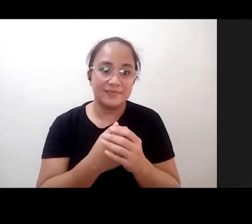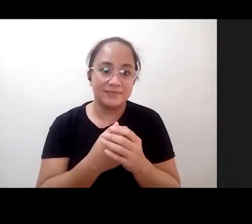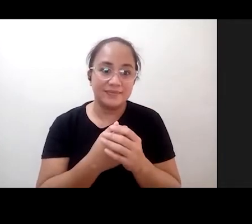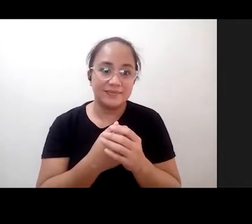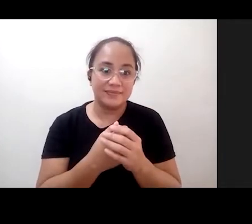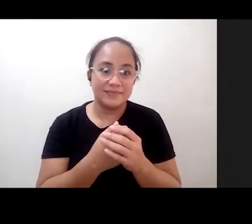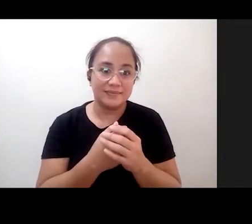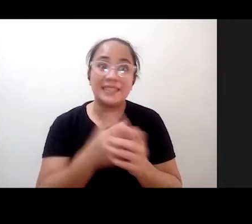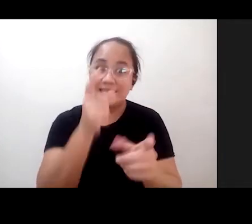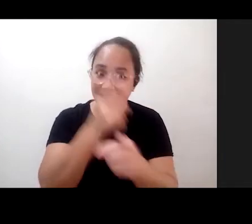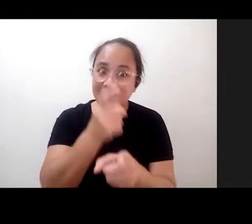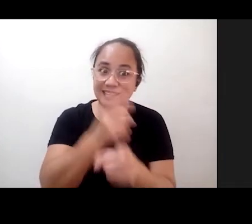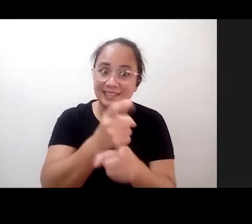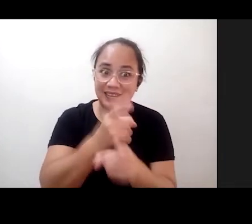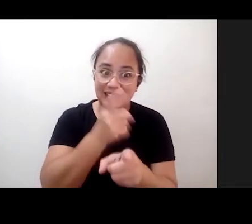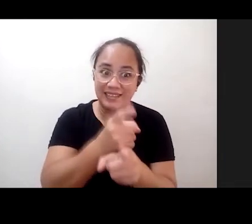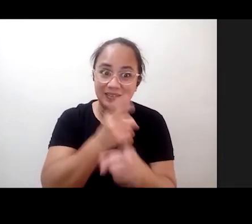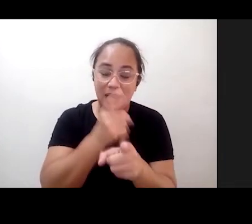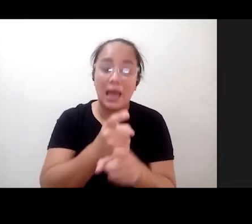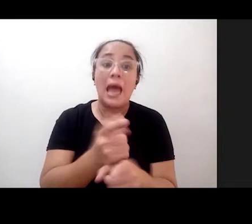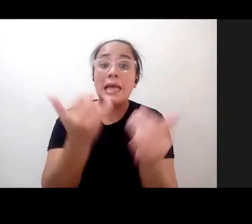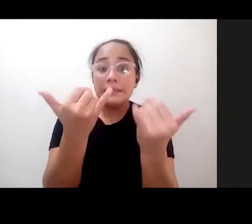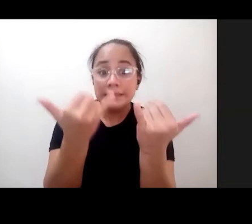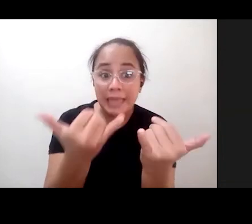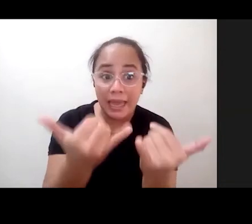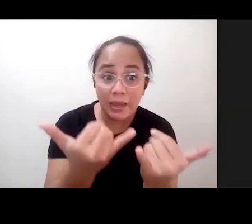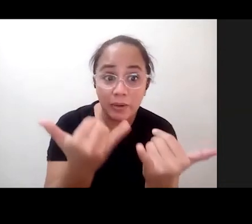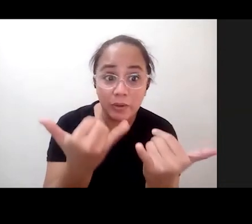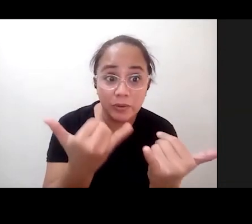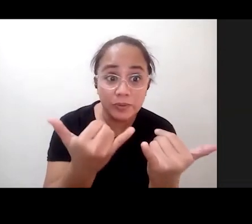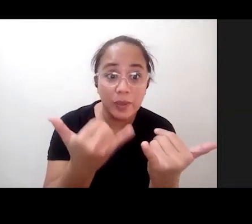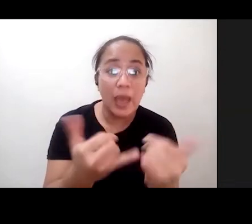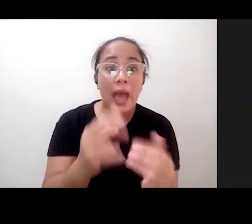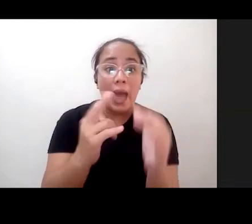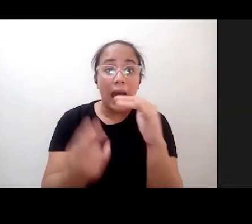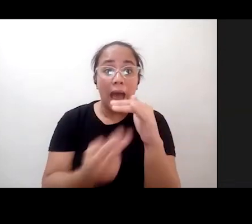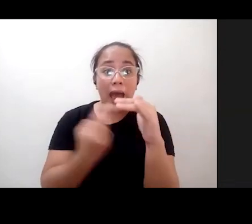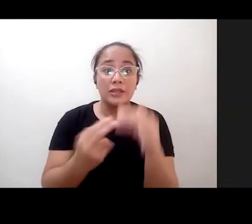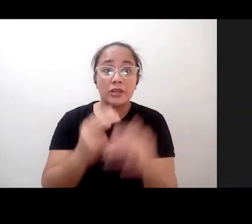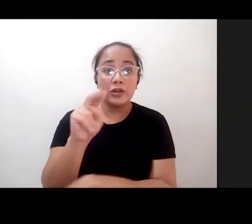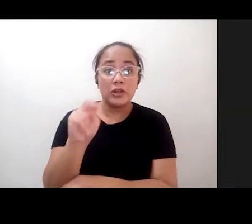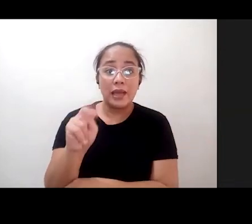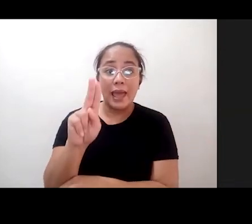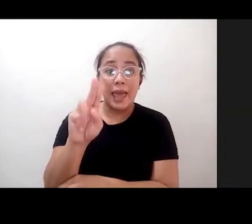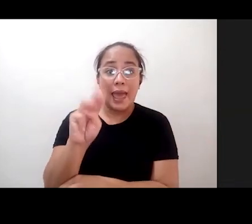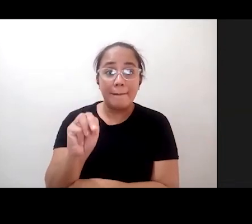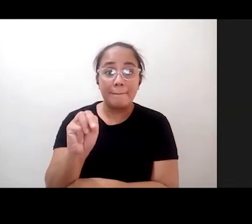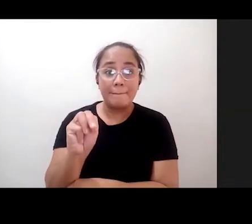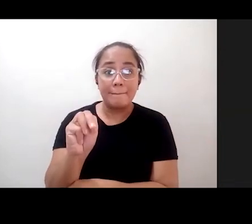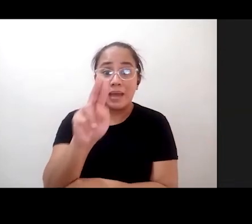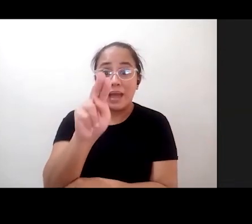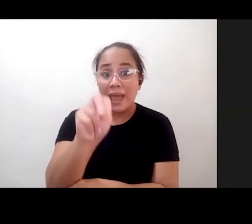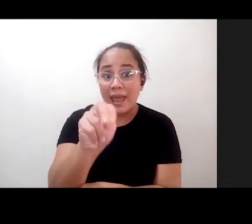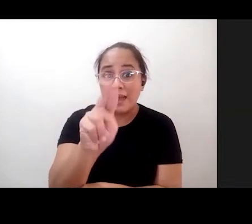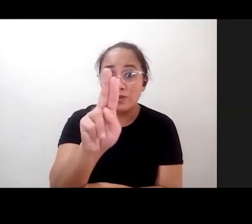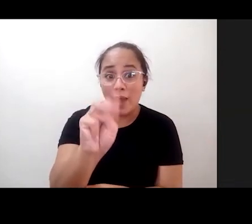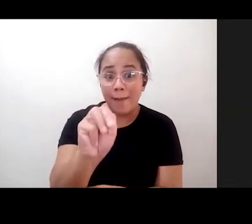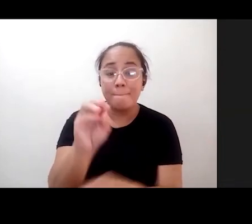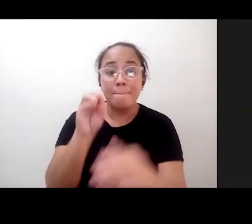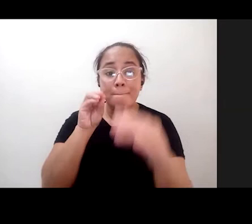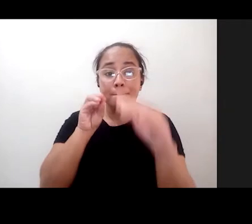Yes, okay. Now, under number, put V.